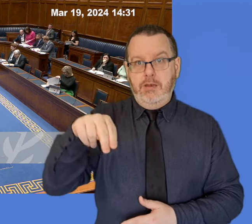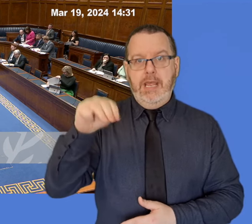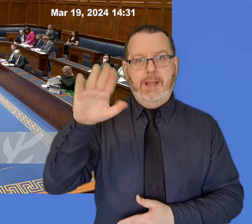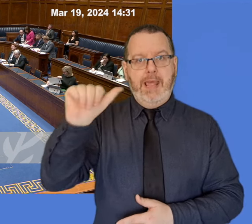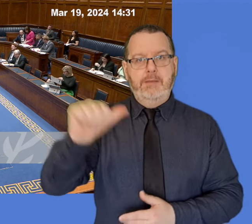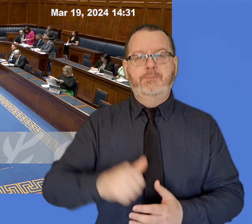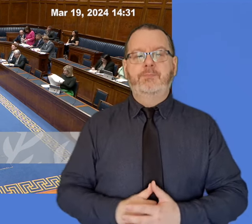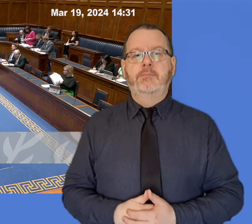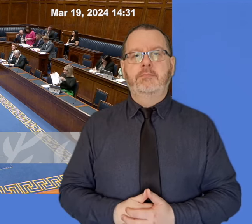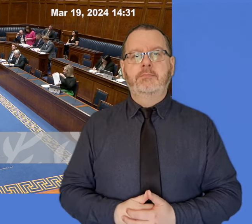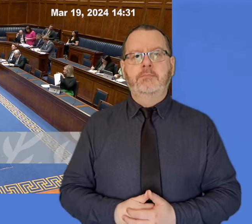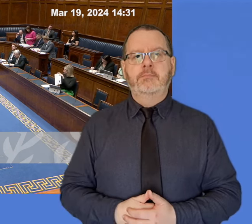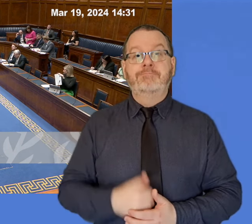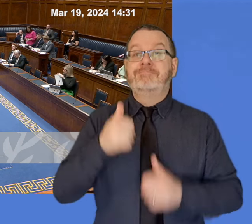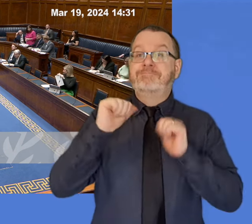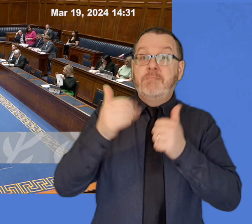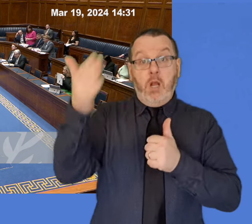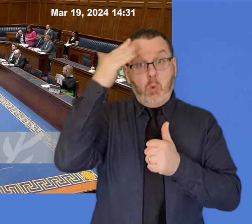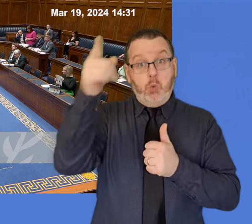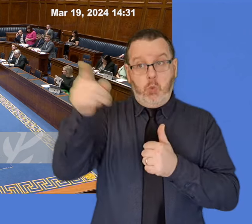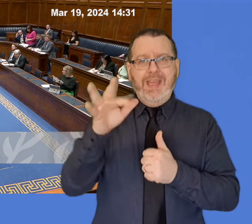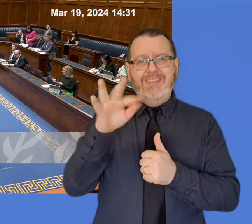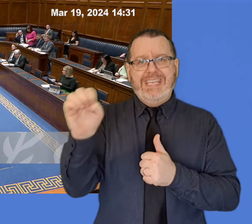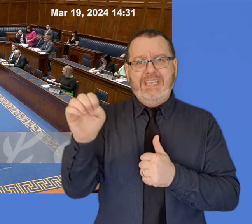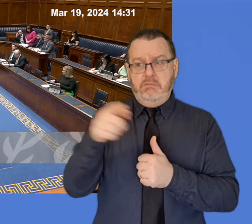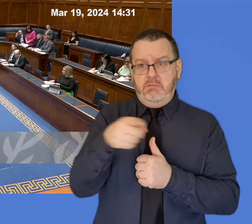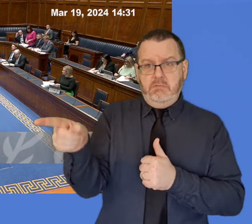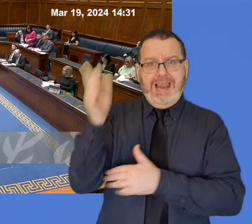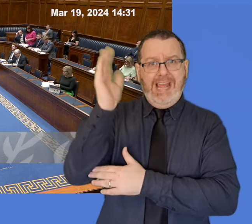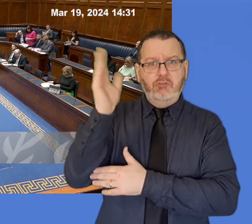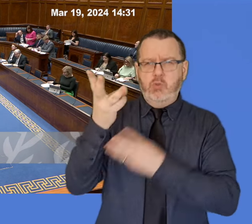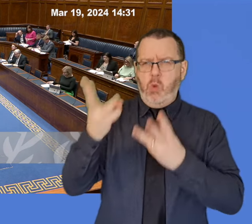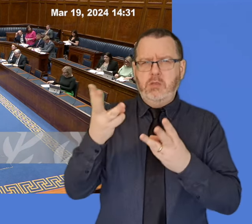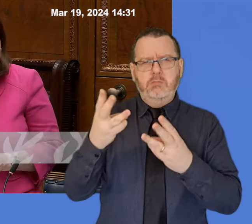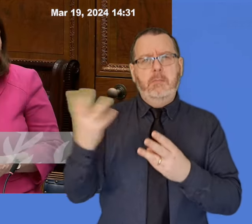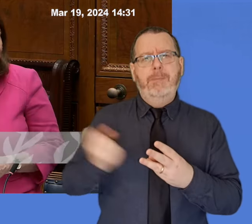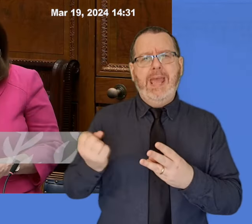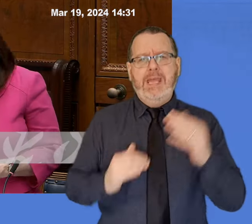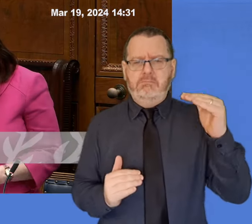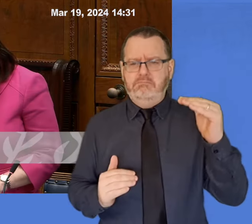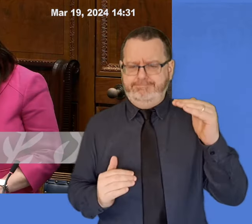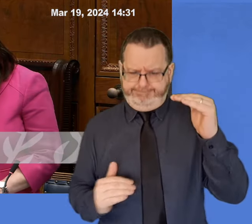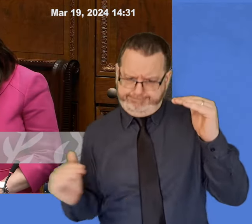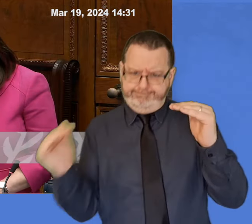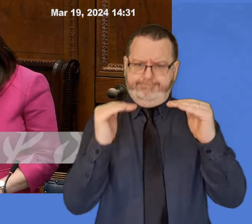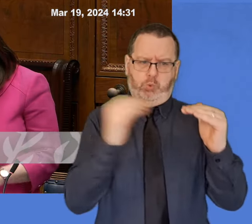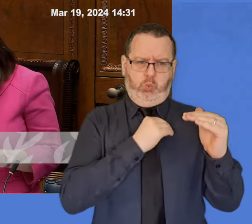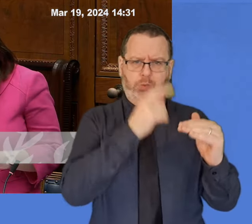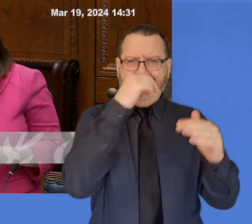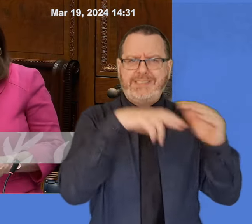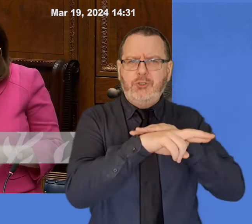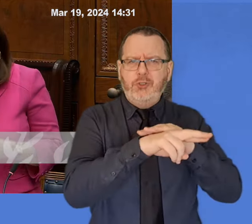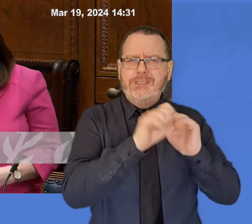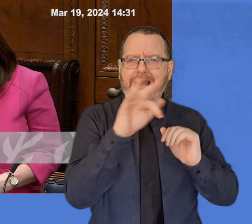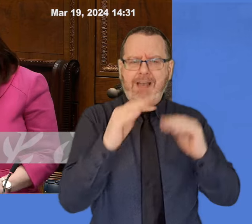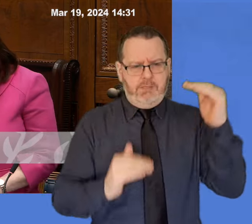Minister, I know you will be keenly aware of the challenges facing further education lecturers and their ask for pay parity with teaching staff. Do you